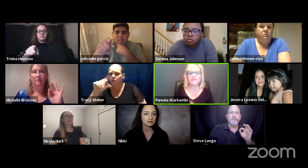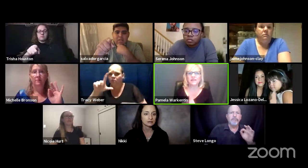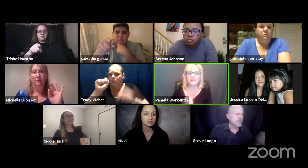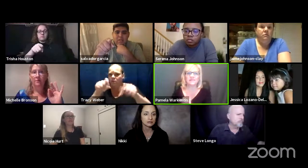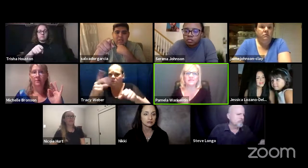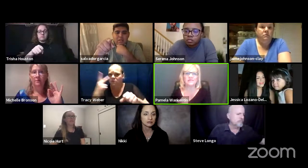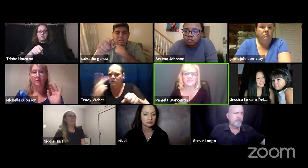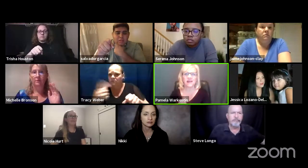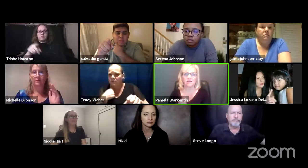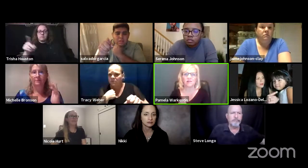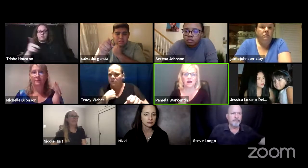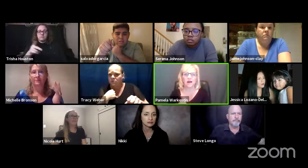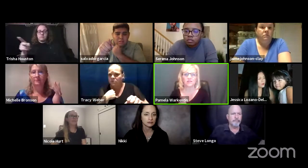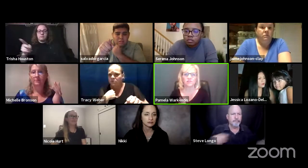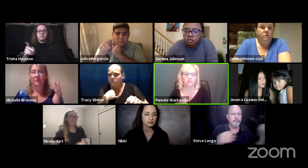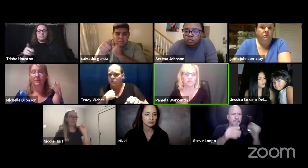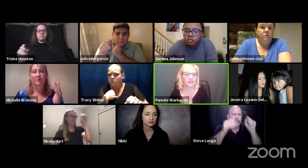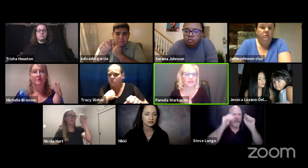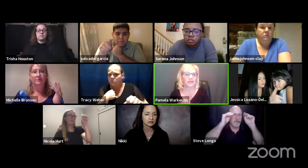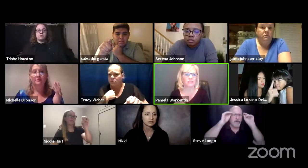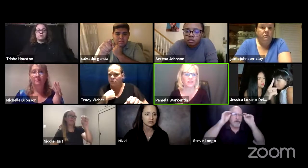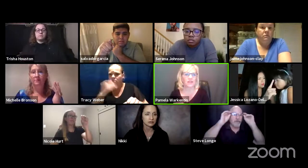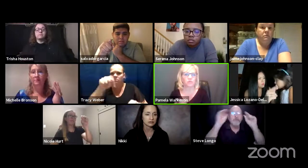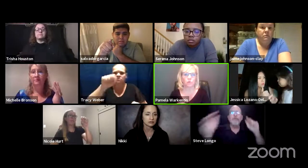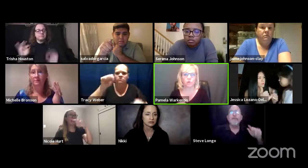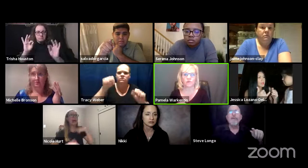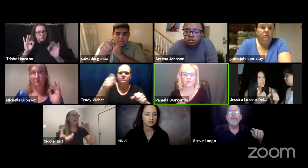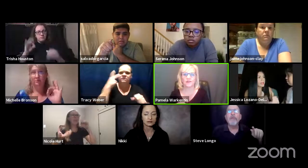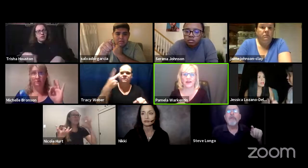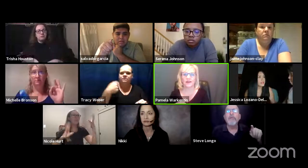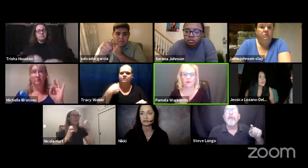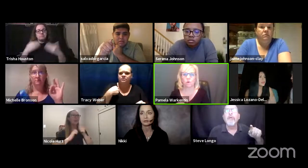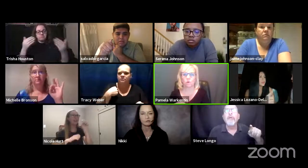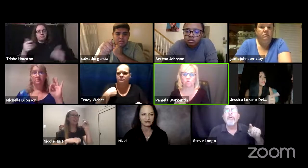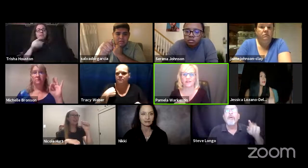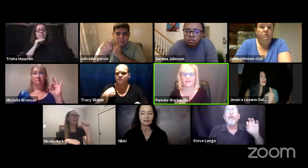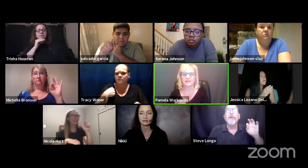Tracy, this is Sal, just checking to make sure that Nicole can